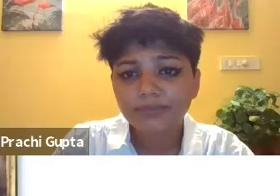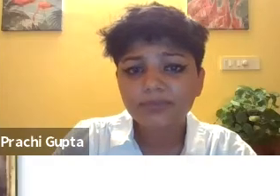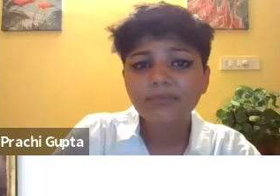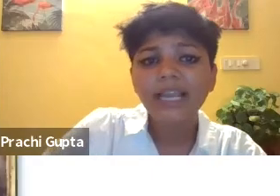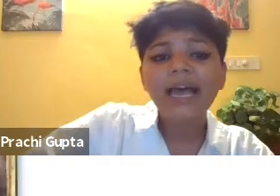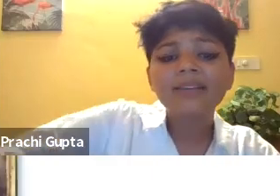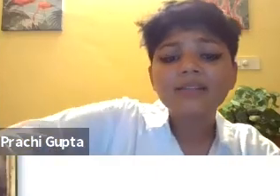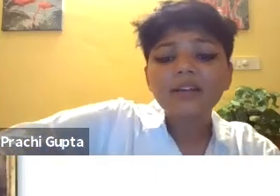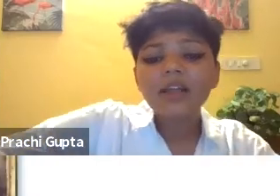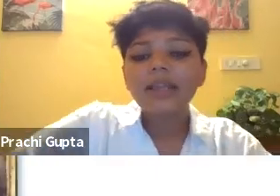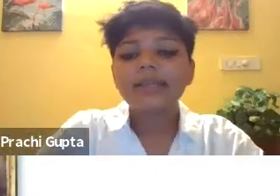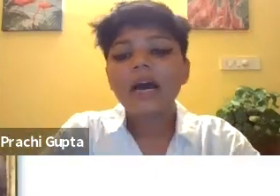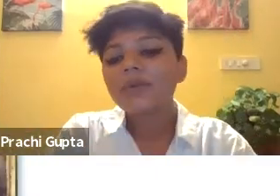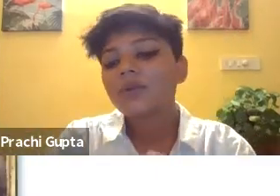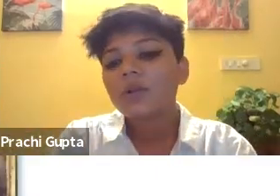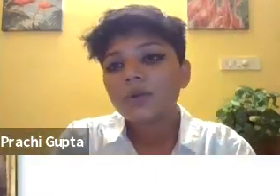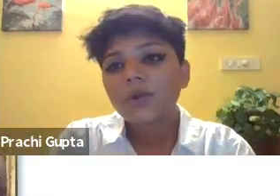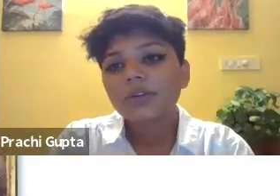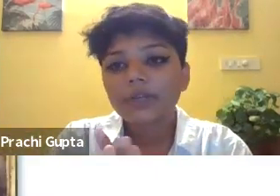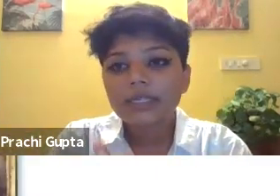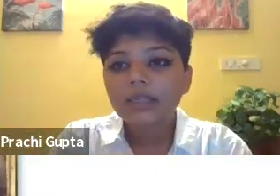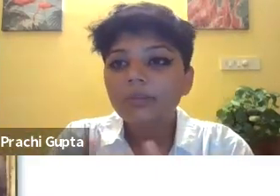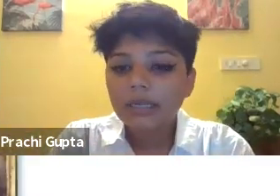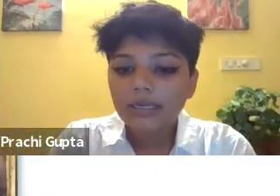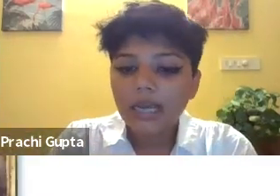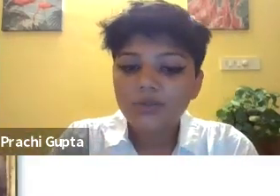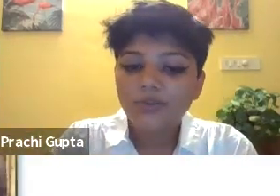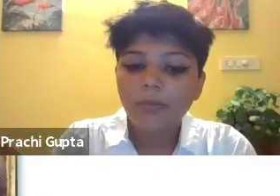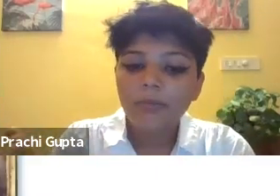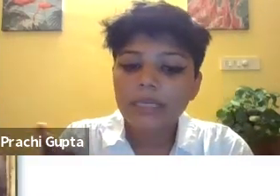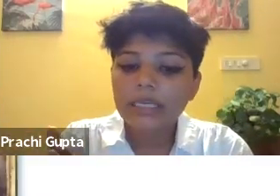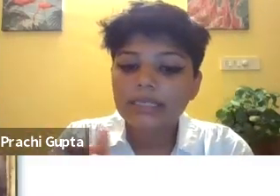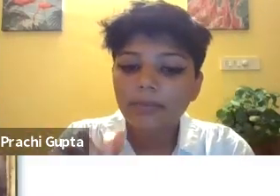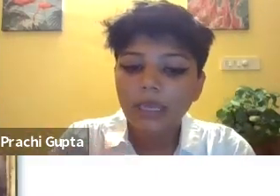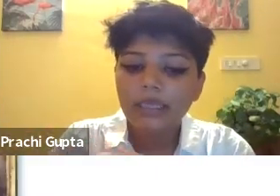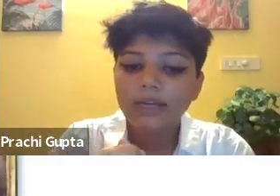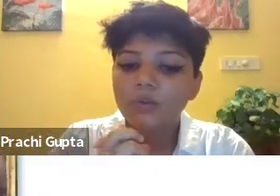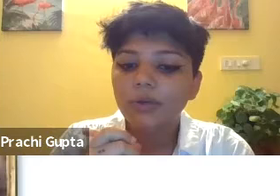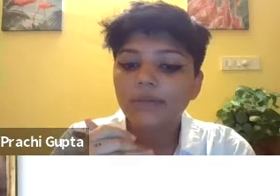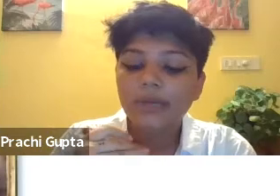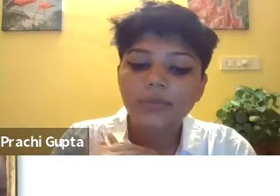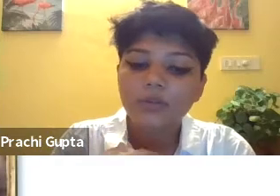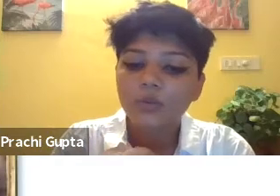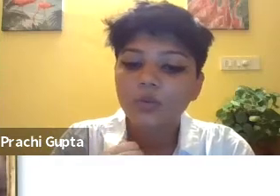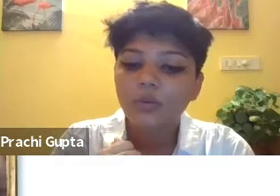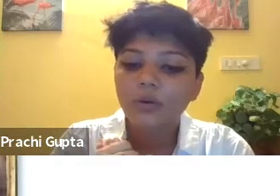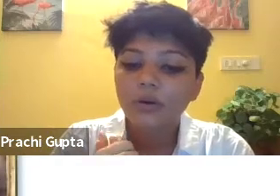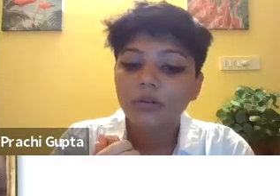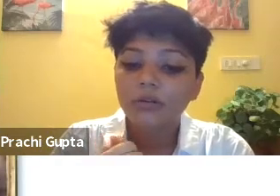towns. And now it's also sort of reaching the middle class. So from being something that is only available